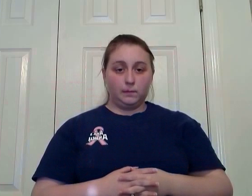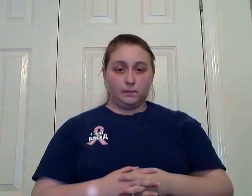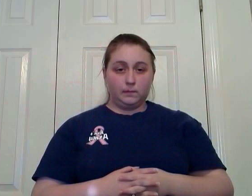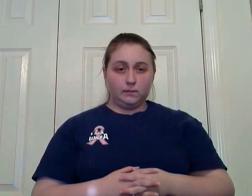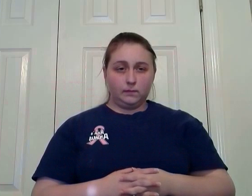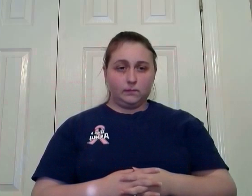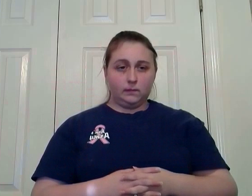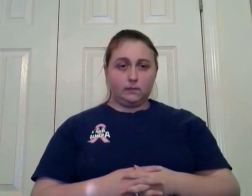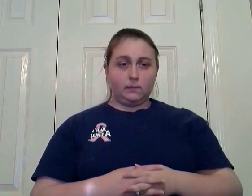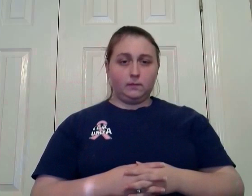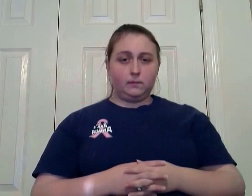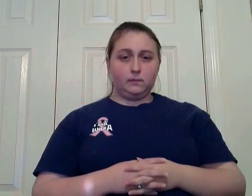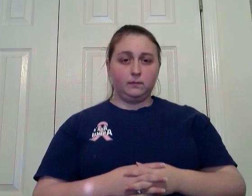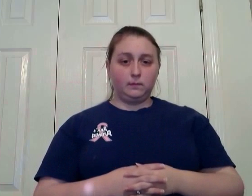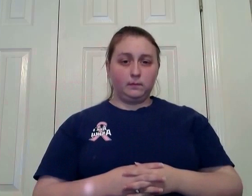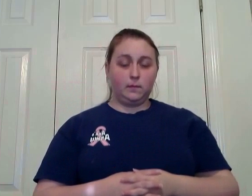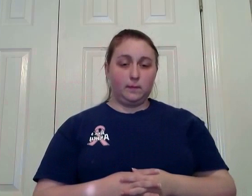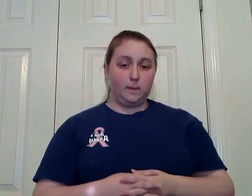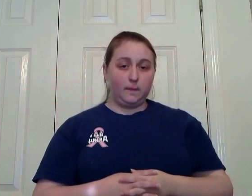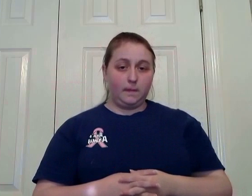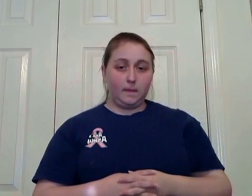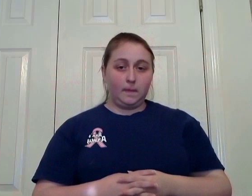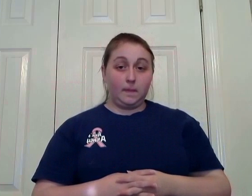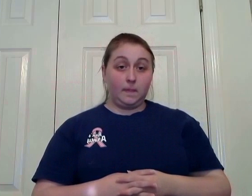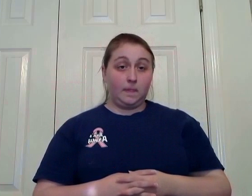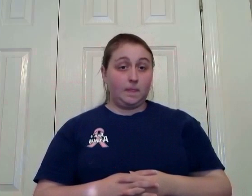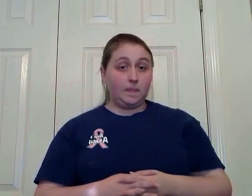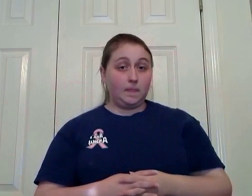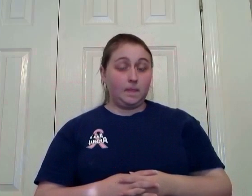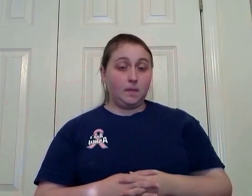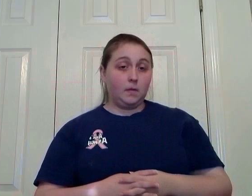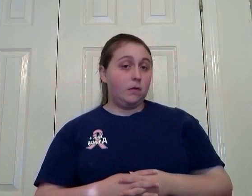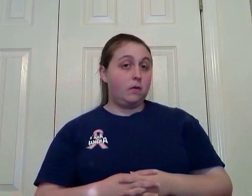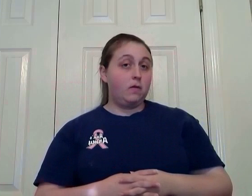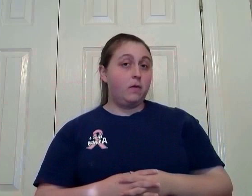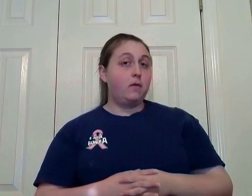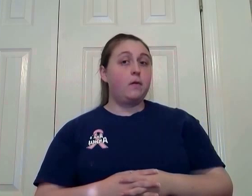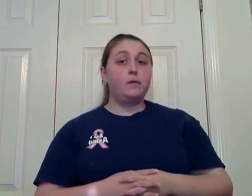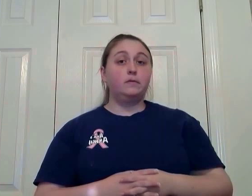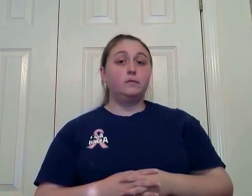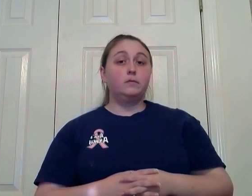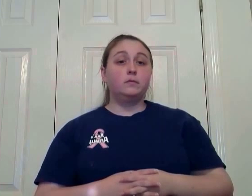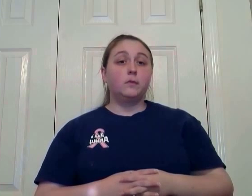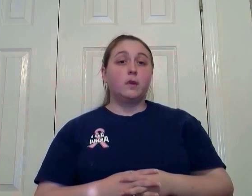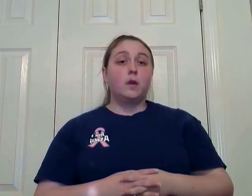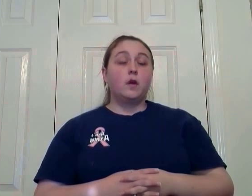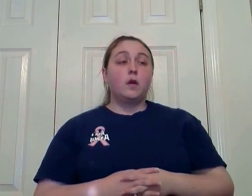Therefore, the course would look like a zigzag back and forth to my destination.